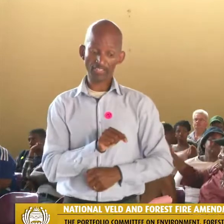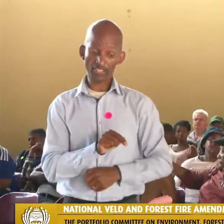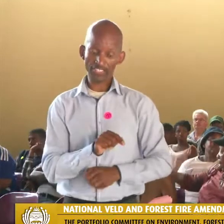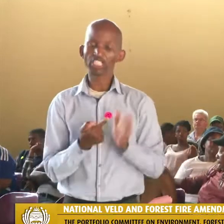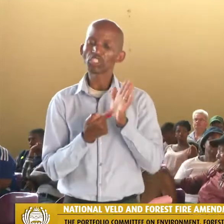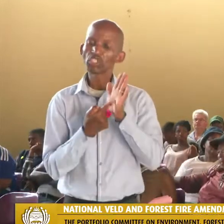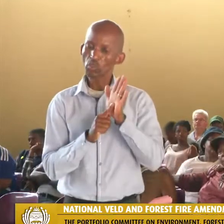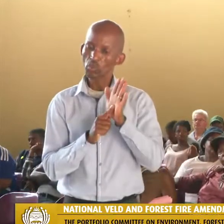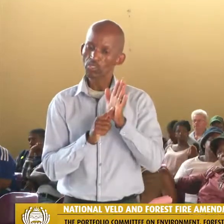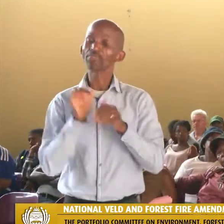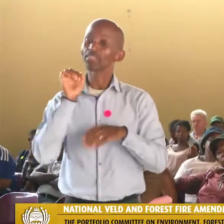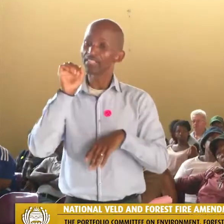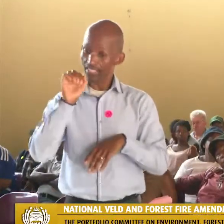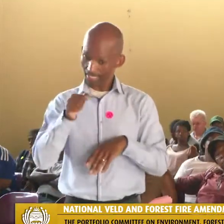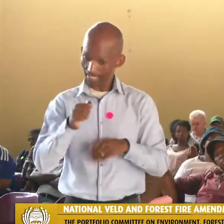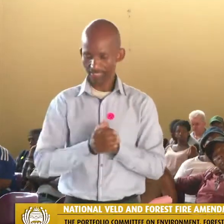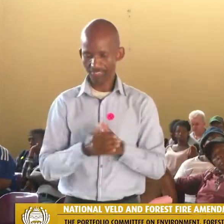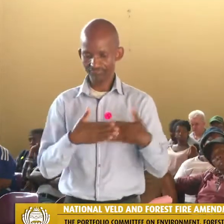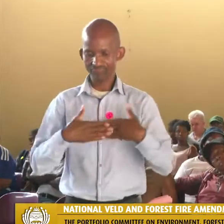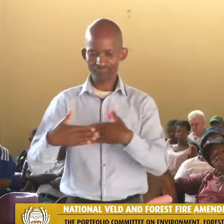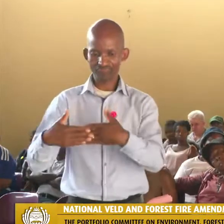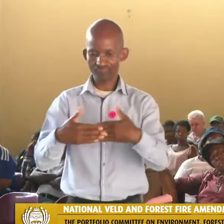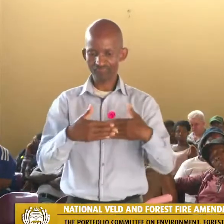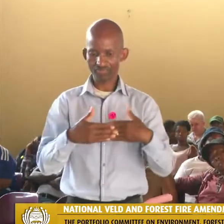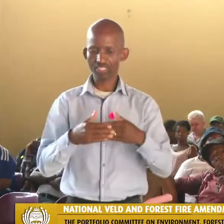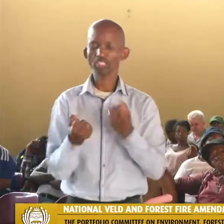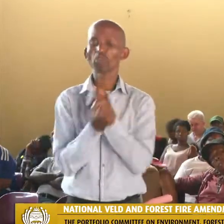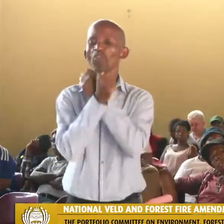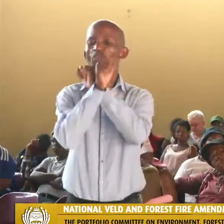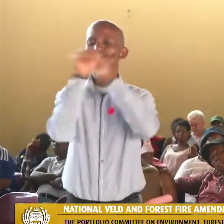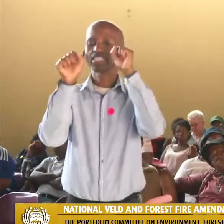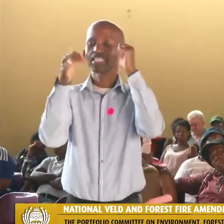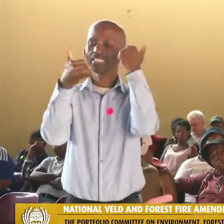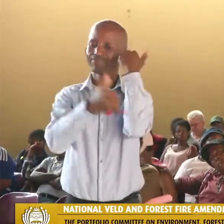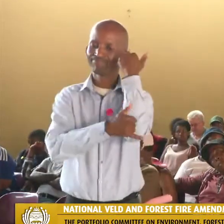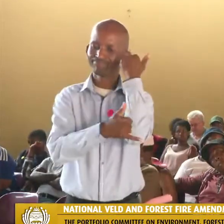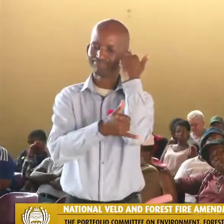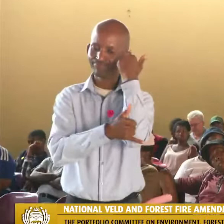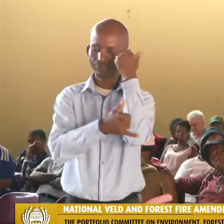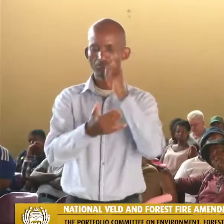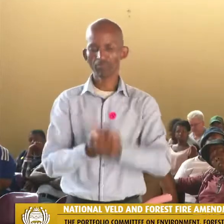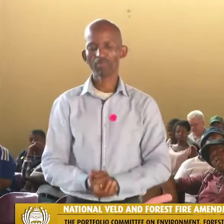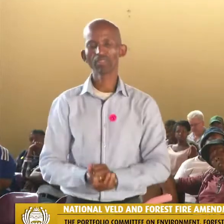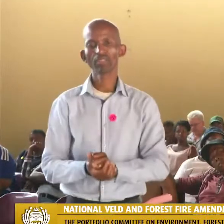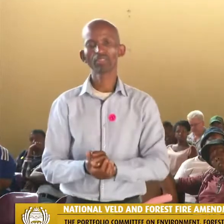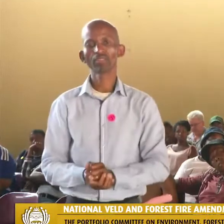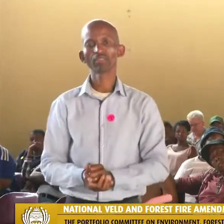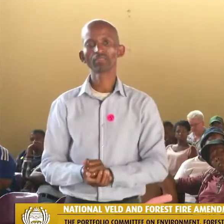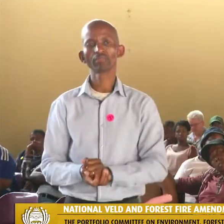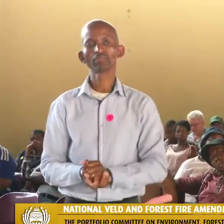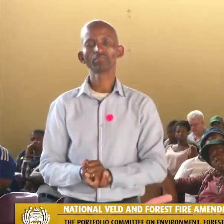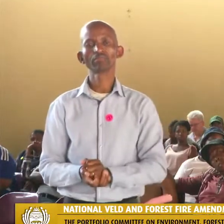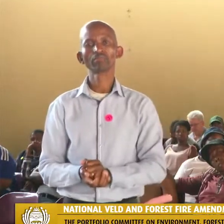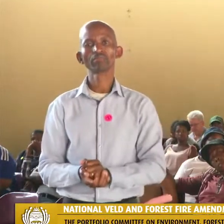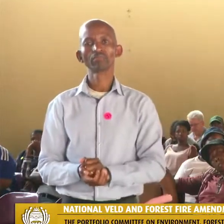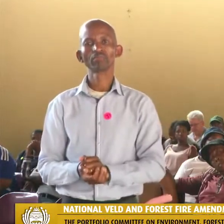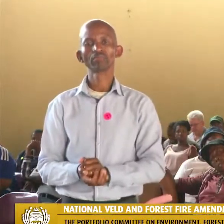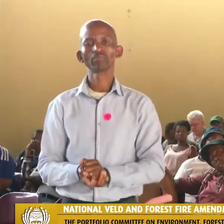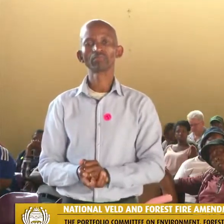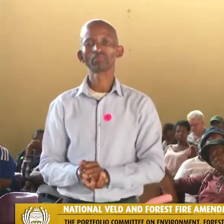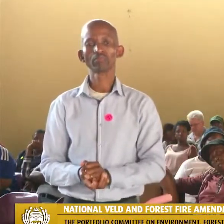gore we are in a democratic country This shows that we are in a more nahong ya rona ya